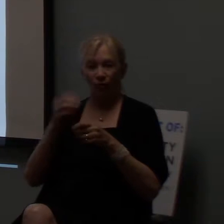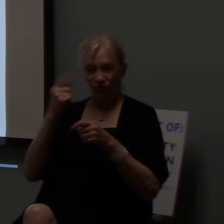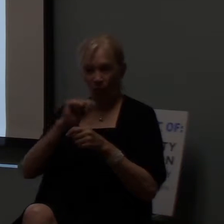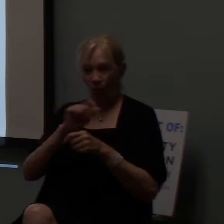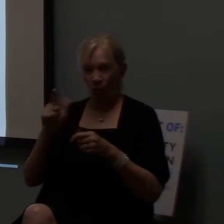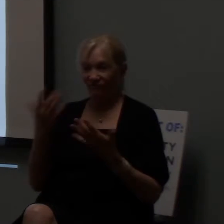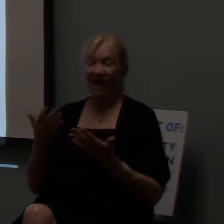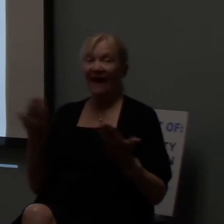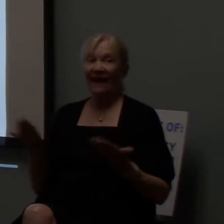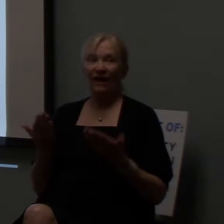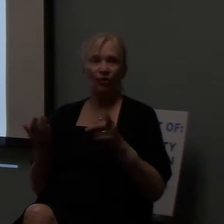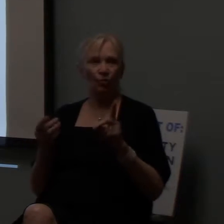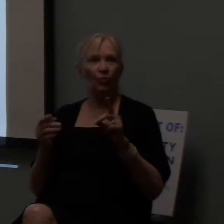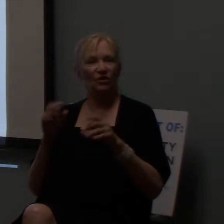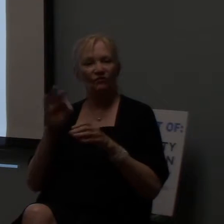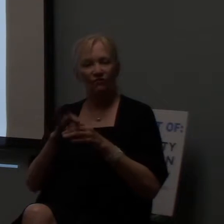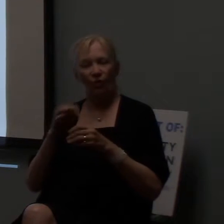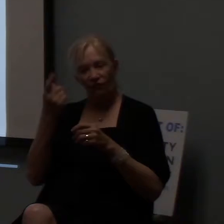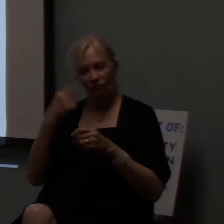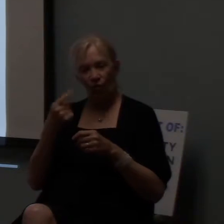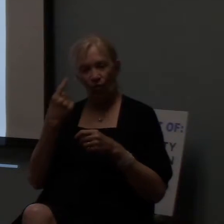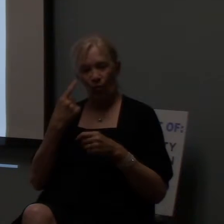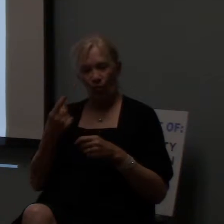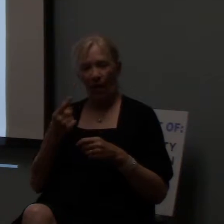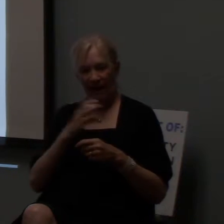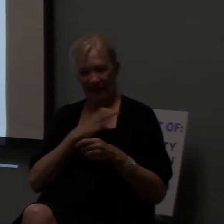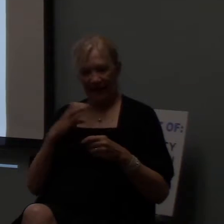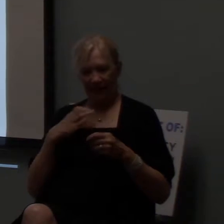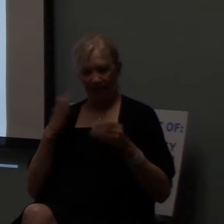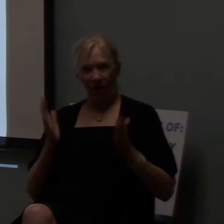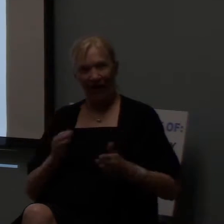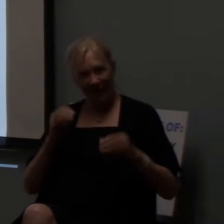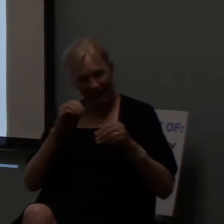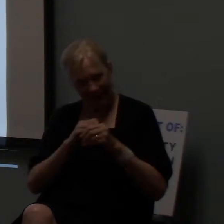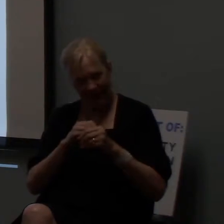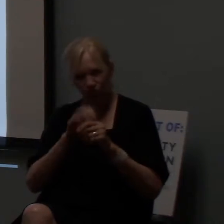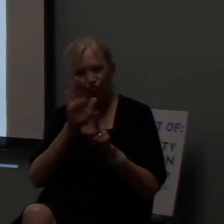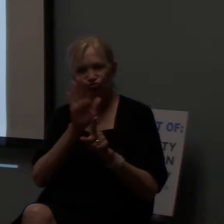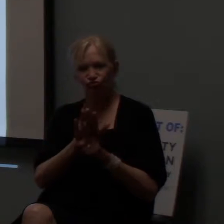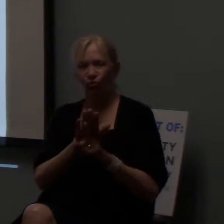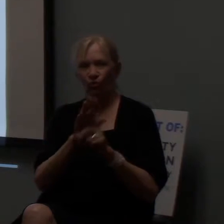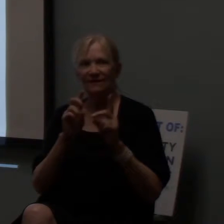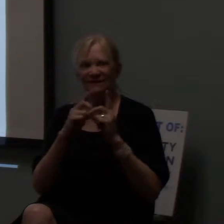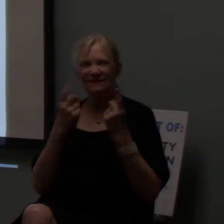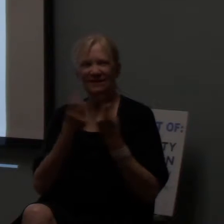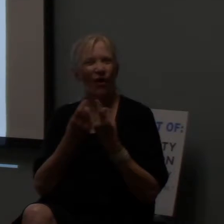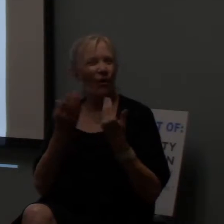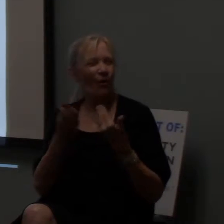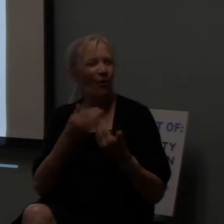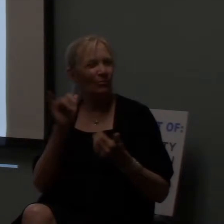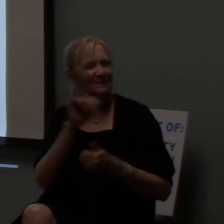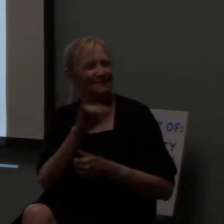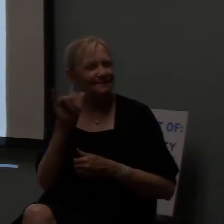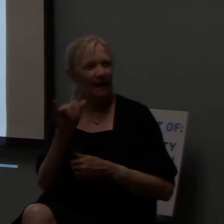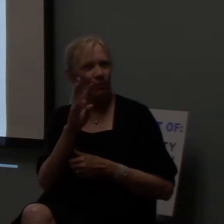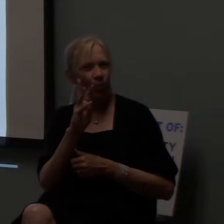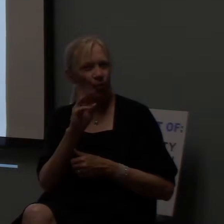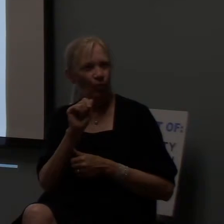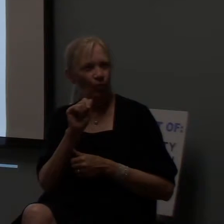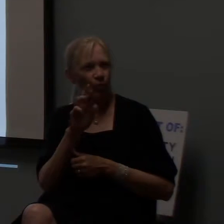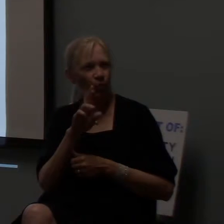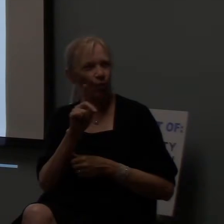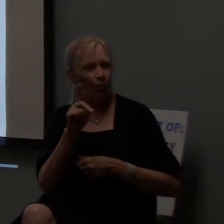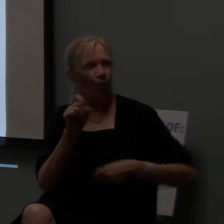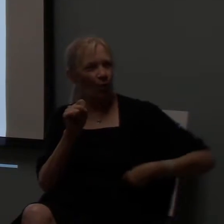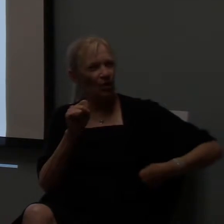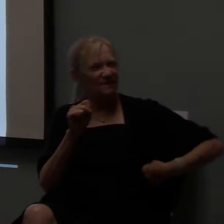you would only get to vote for the 1 commissioner in your district. And I like to call this a ward system because that's typically